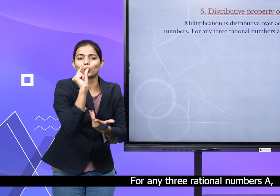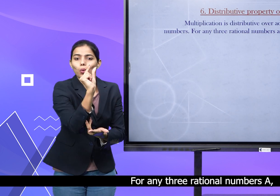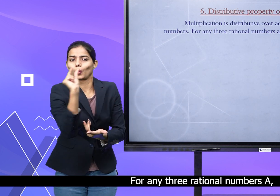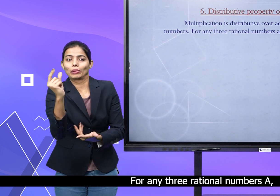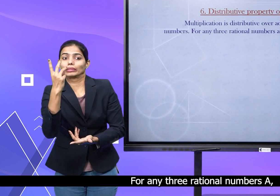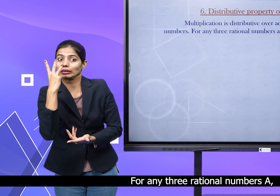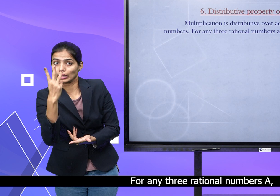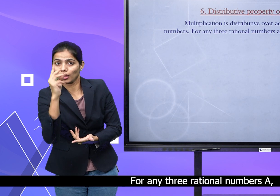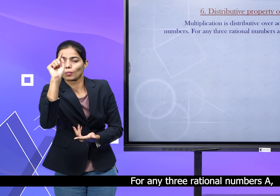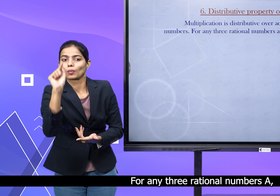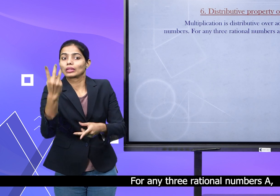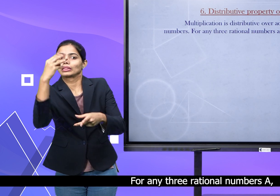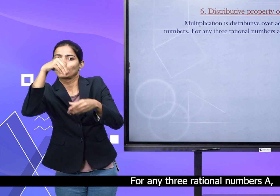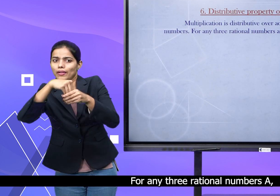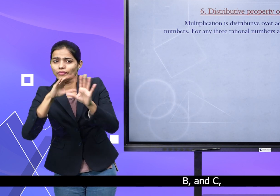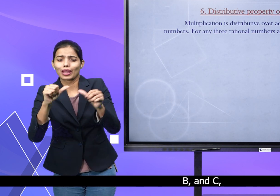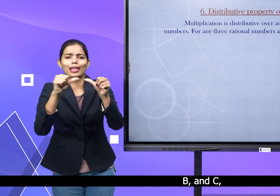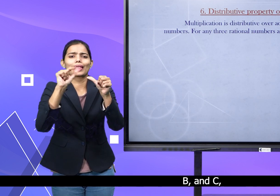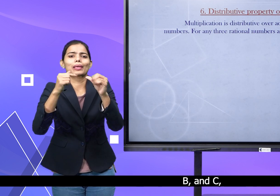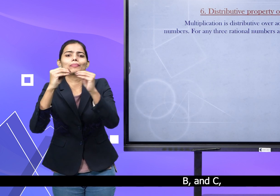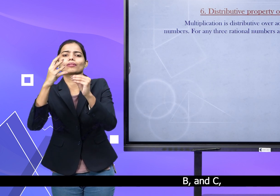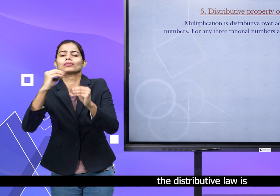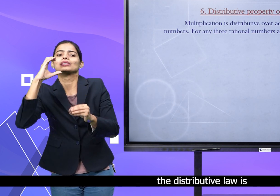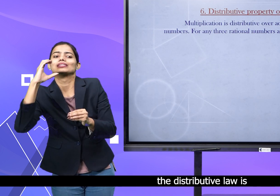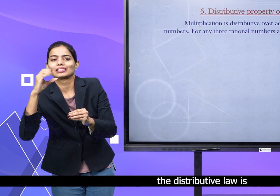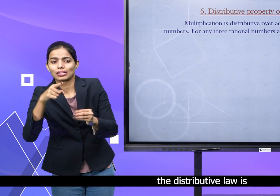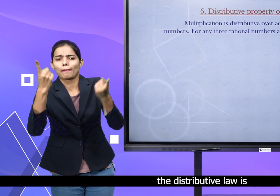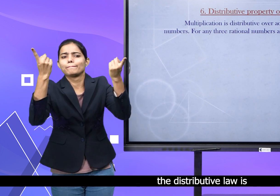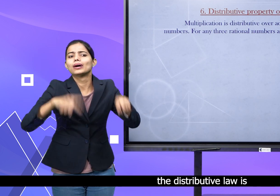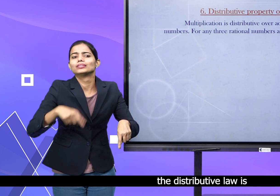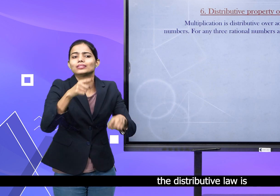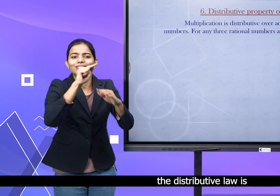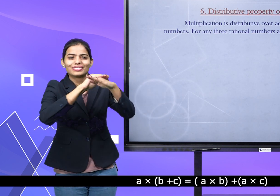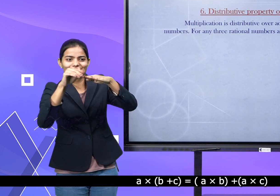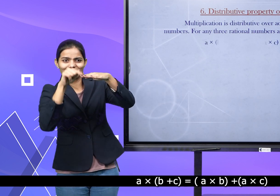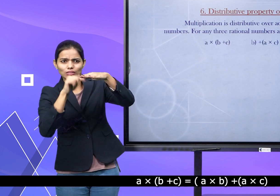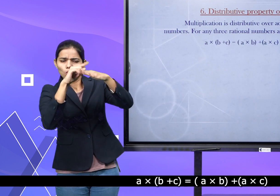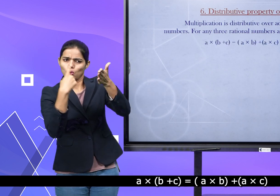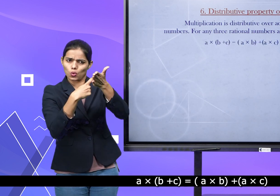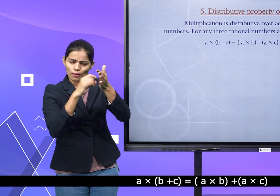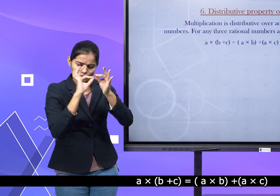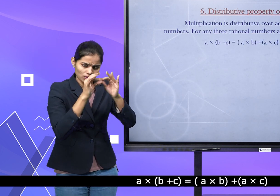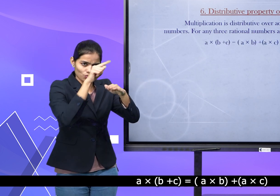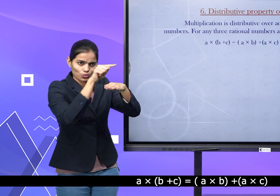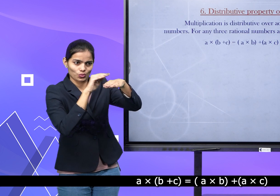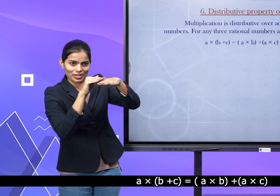For any three rational numbers a, b and c, the distributive law is a into b plus c is equal